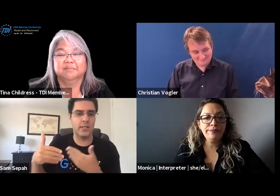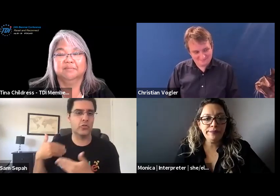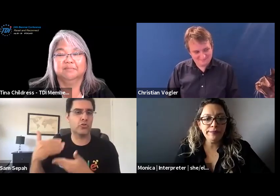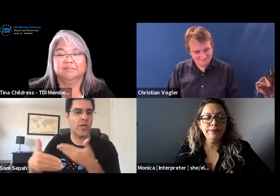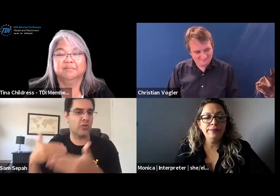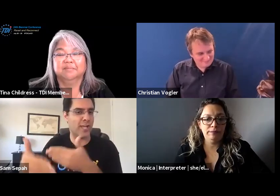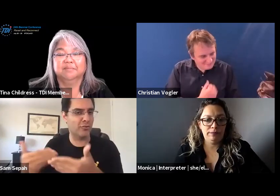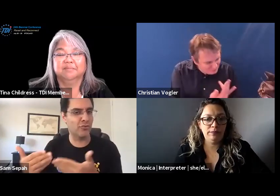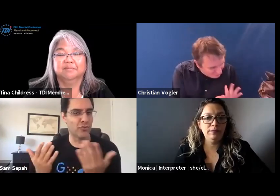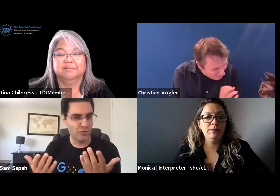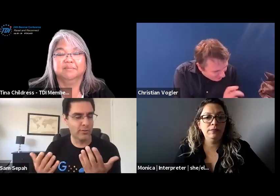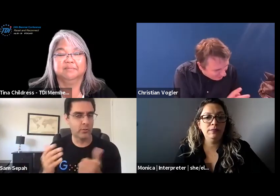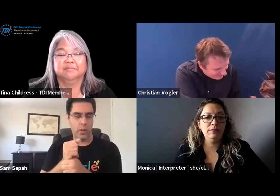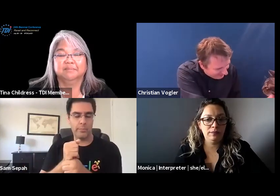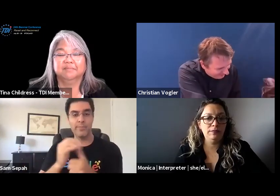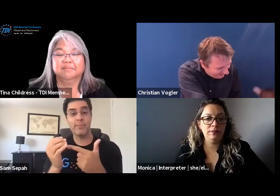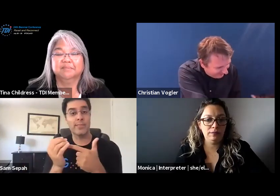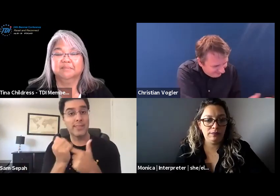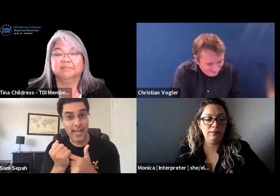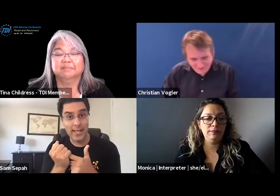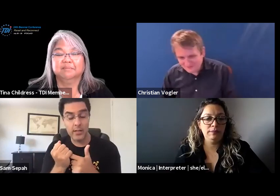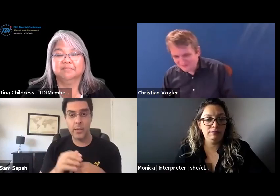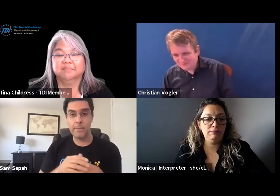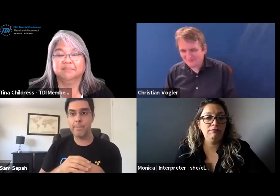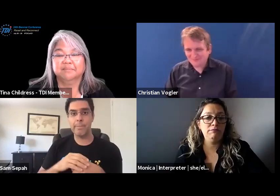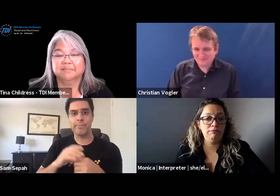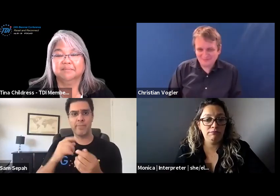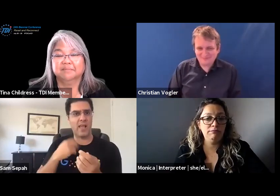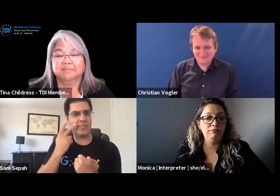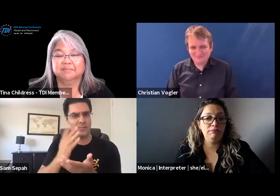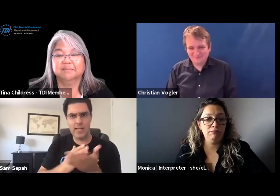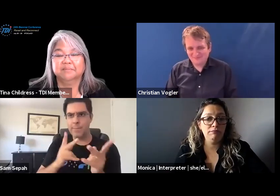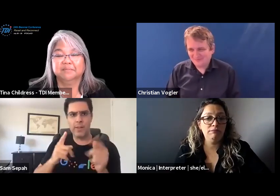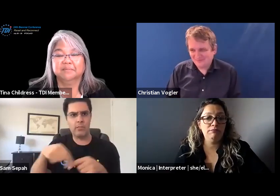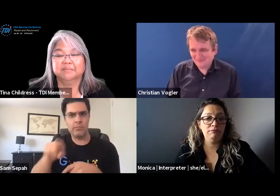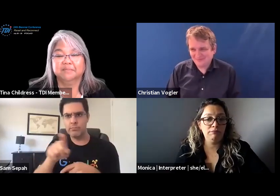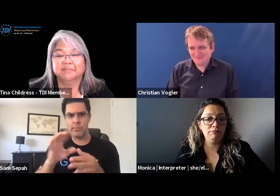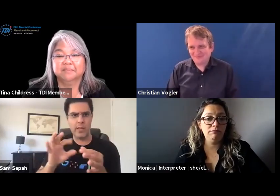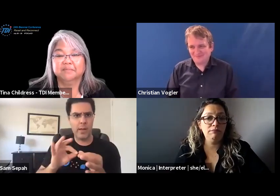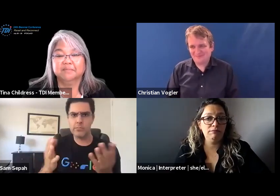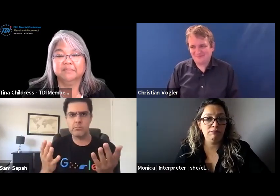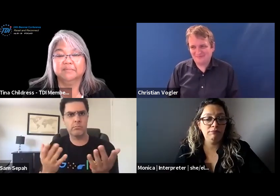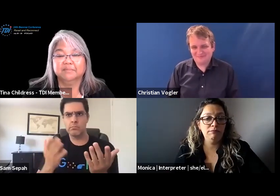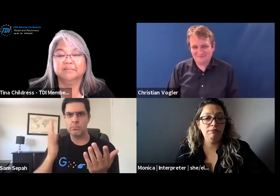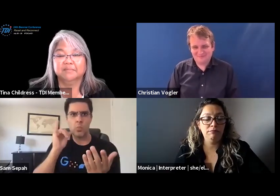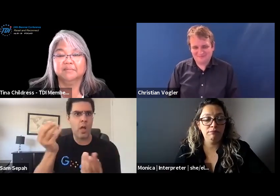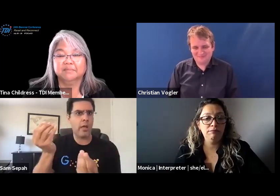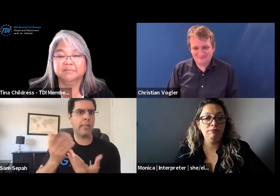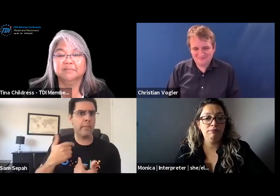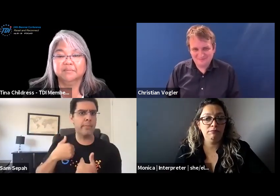betterment of everyone in the next generation too. And then secondly, I've seen some people out there making